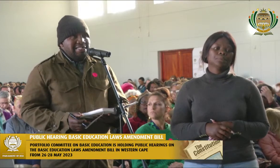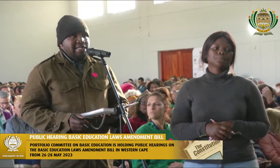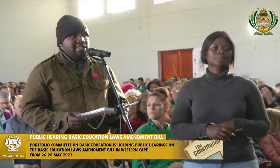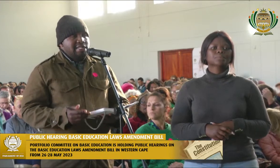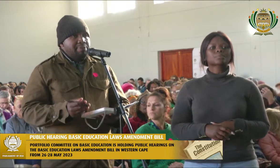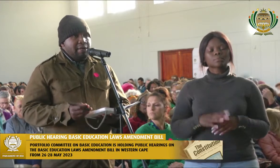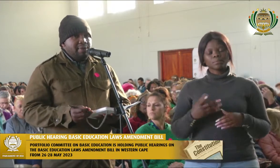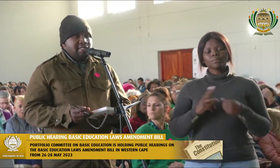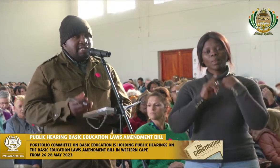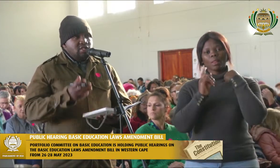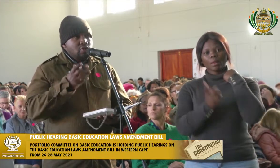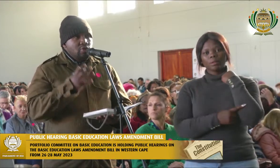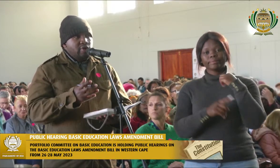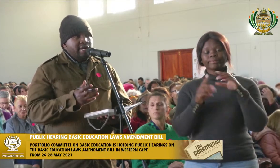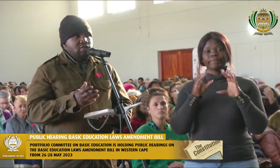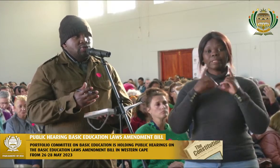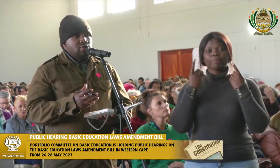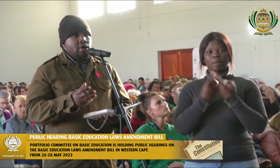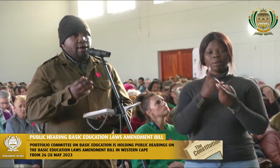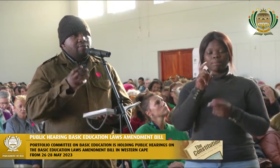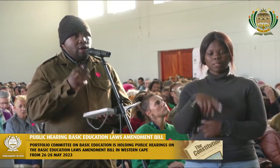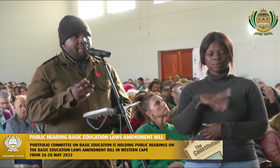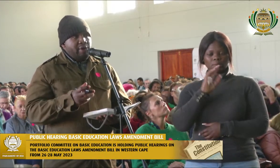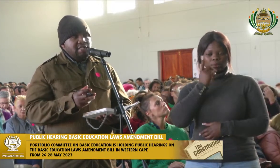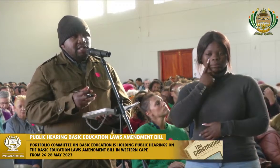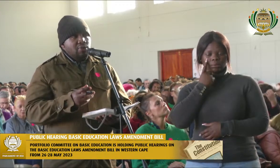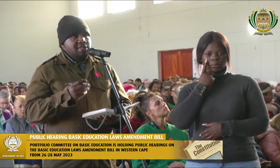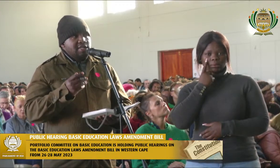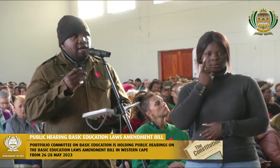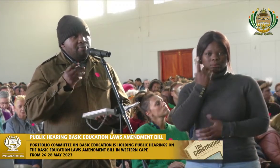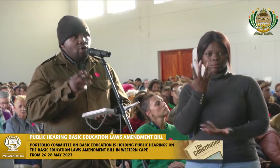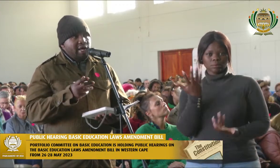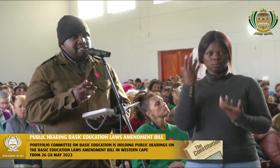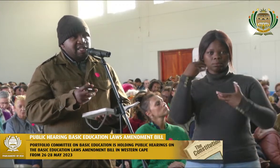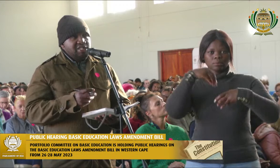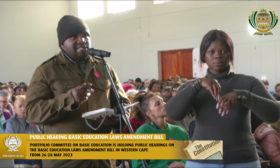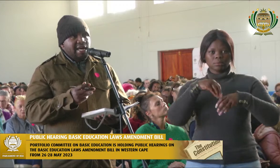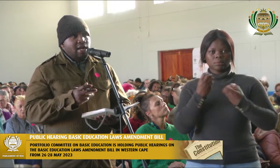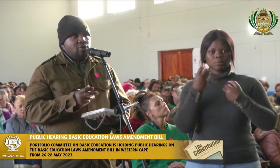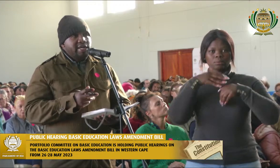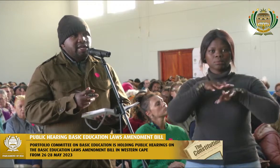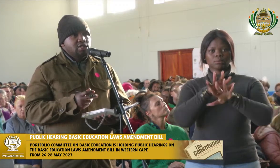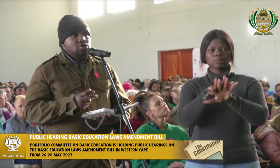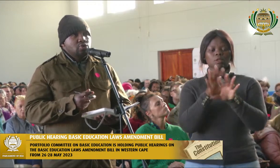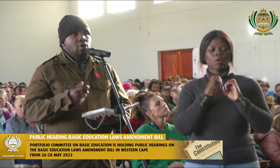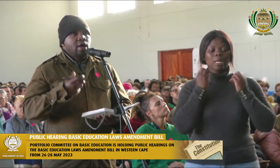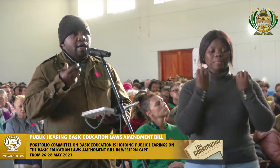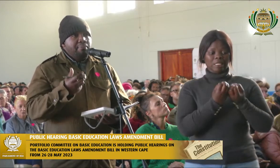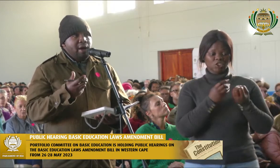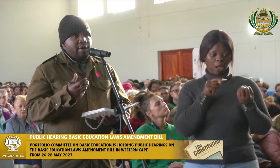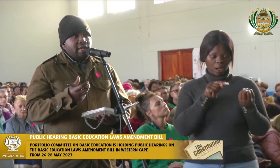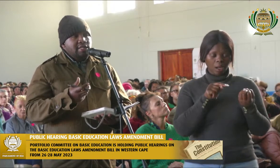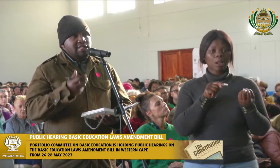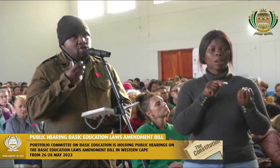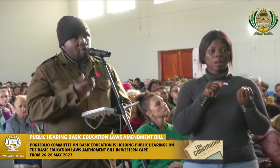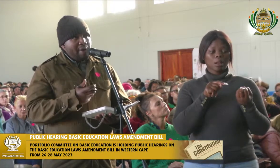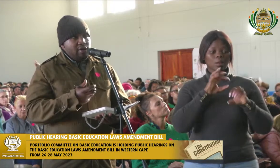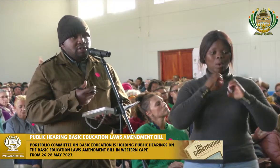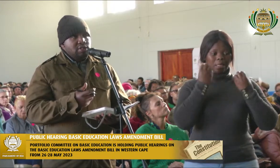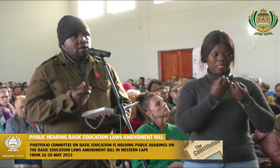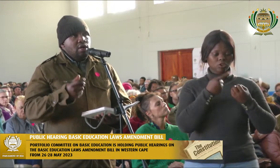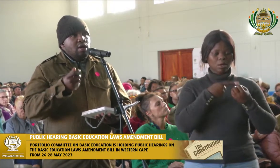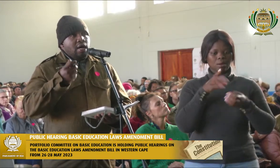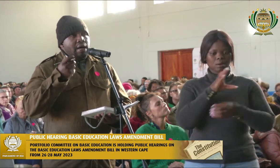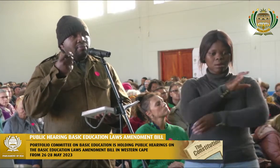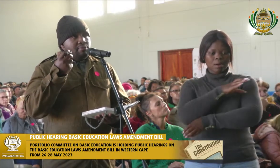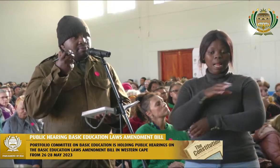And lastly, the department needs to look into collaborating with organizations that are looking into empowering